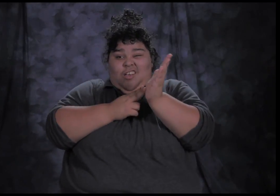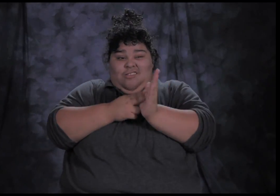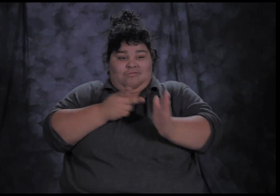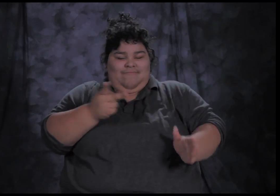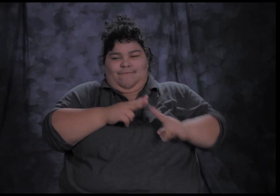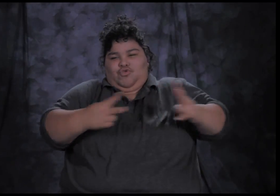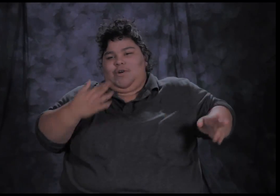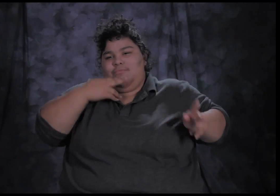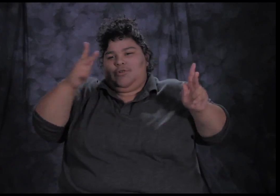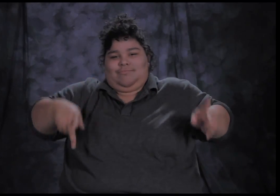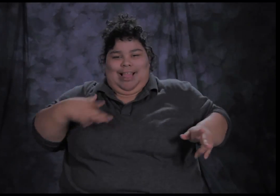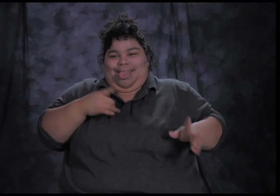outsider.